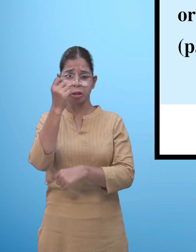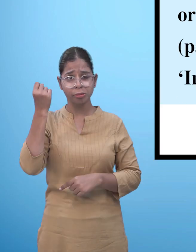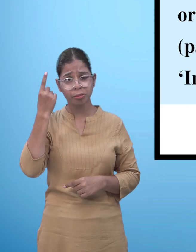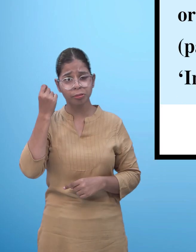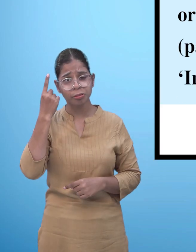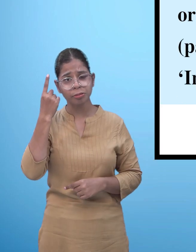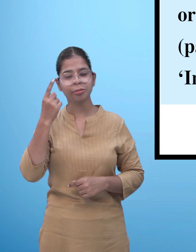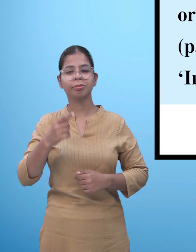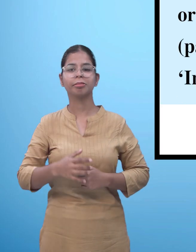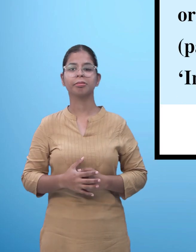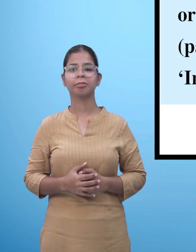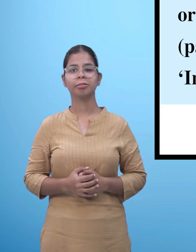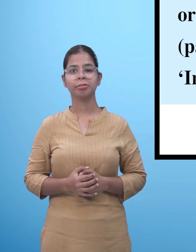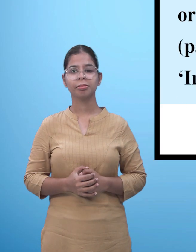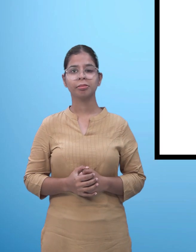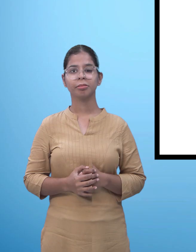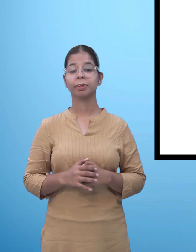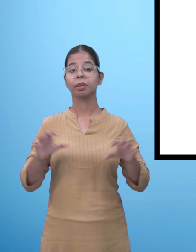phrase India, that is Bharat?